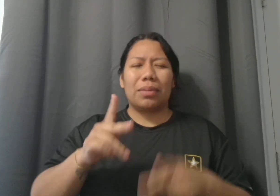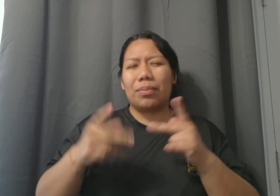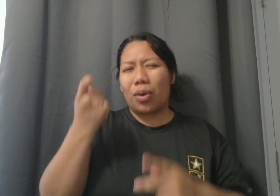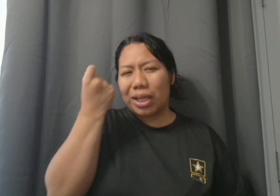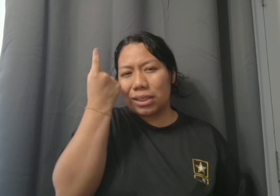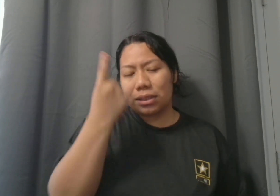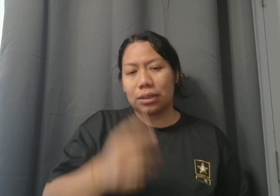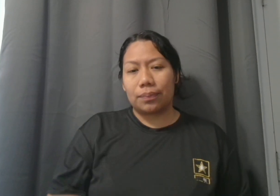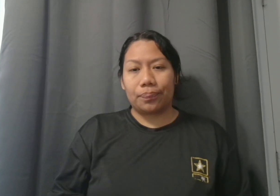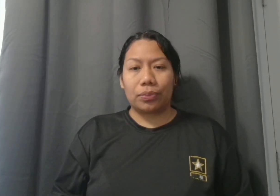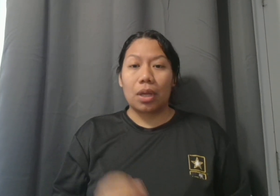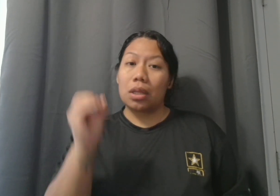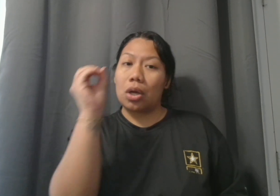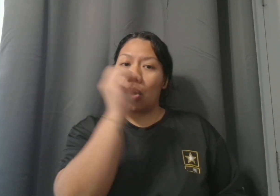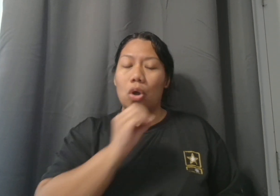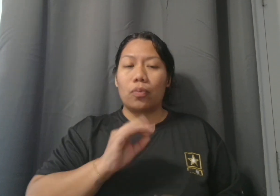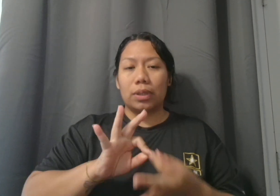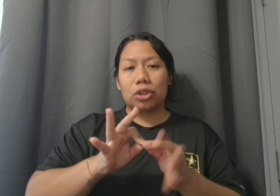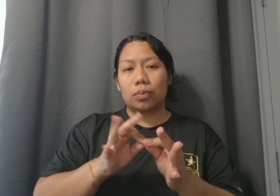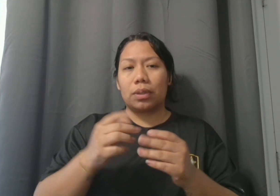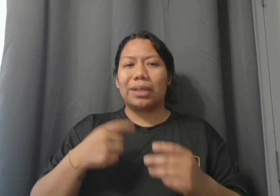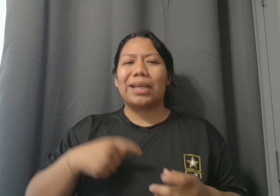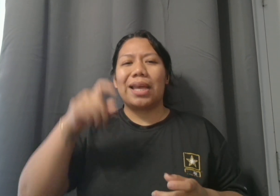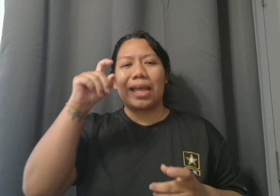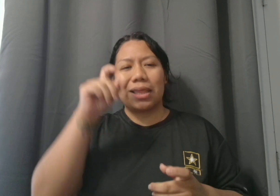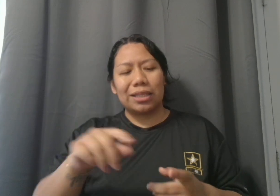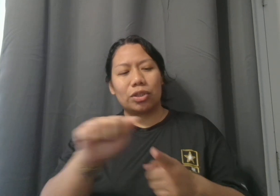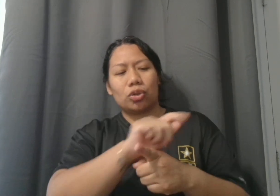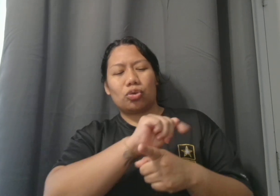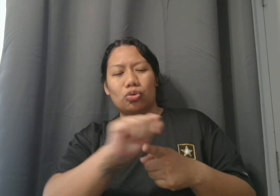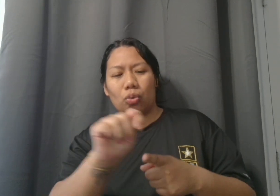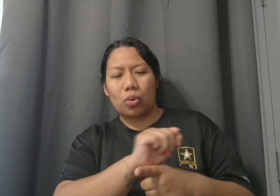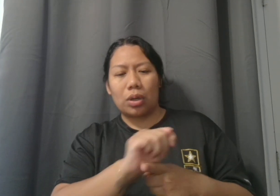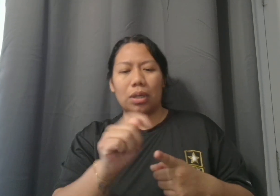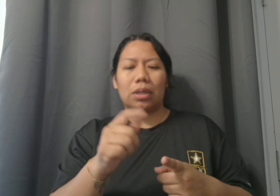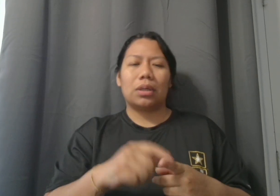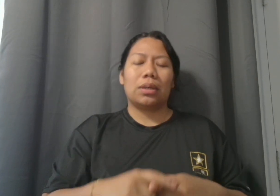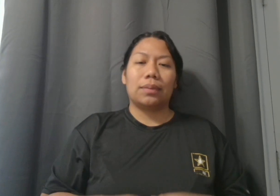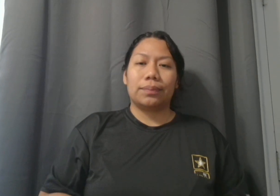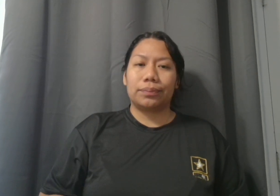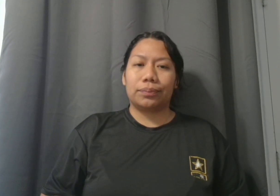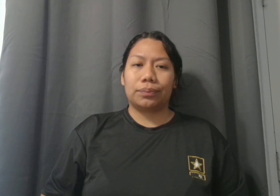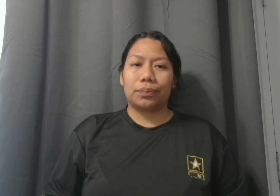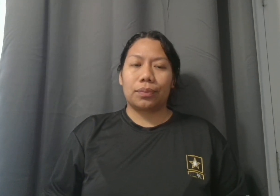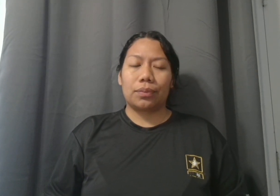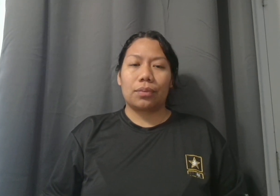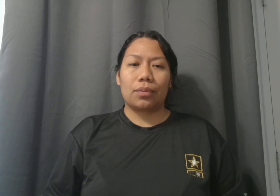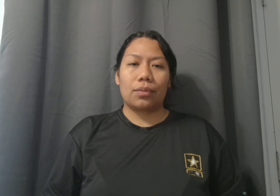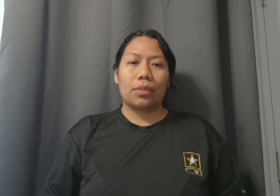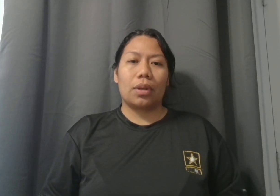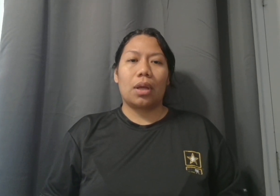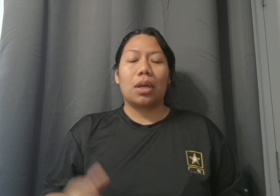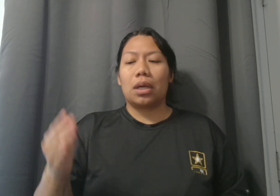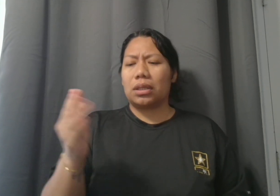The oral interpreter must be trained in clear, precise verbal articulation and in the use of